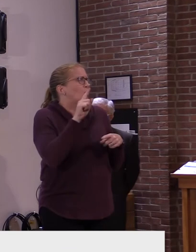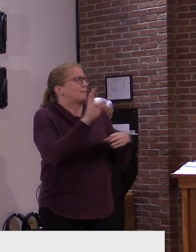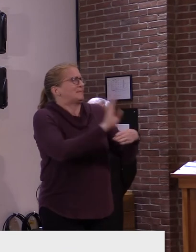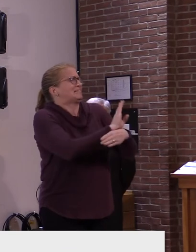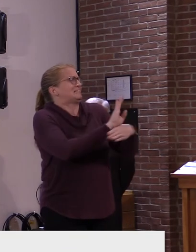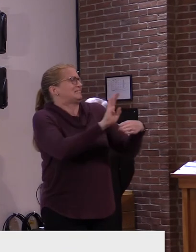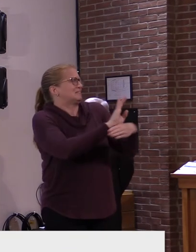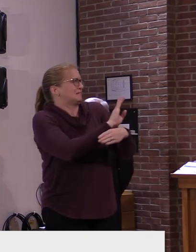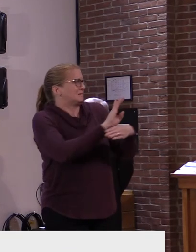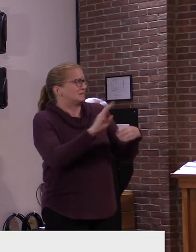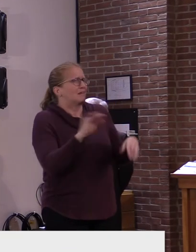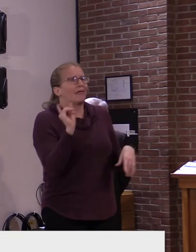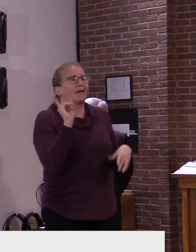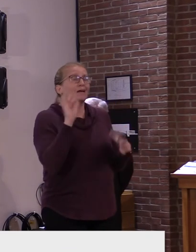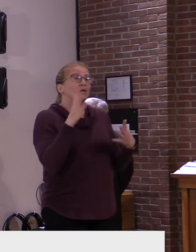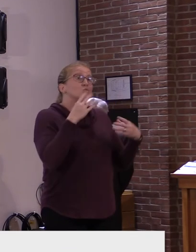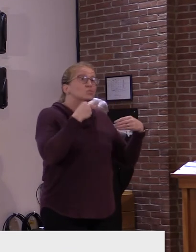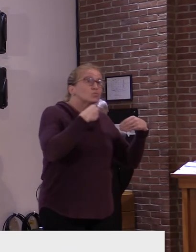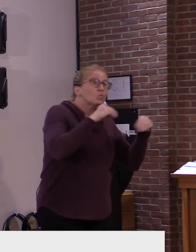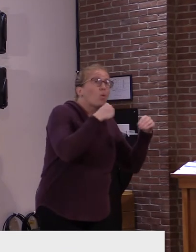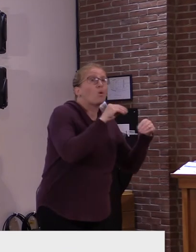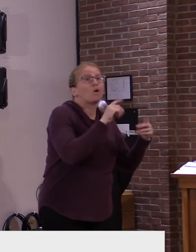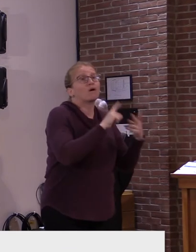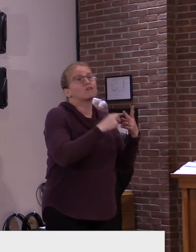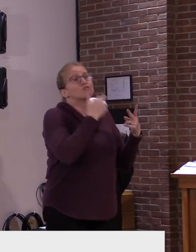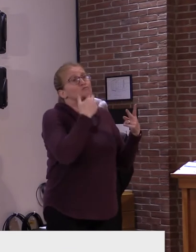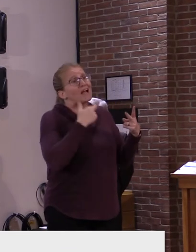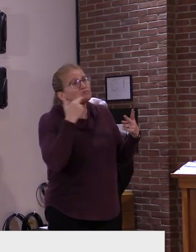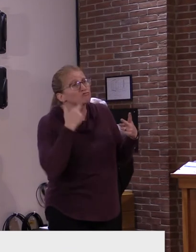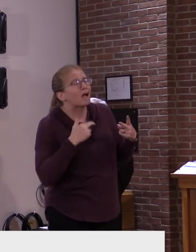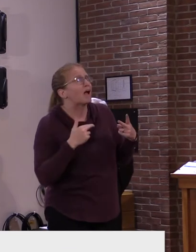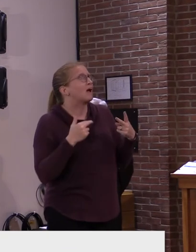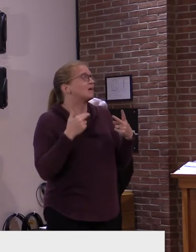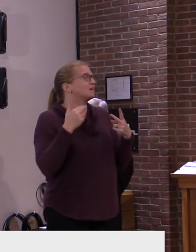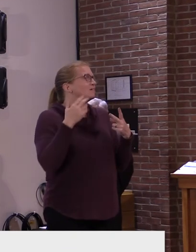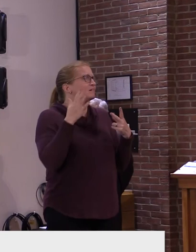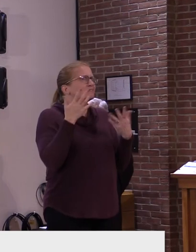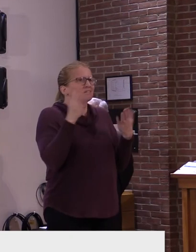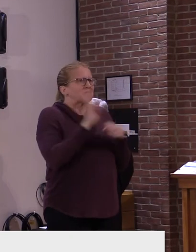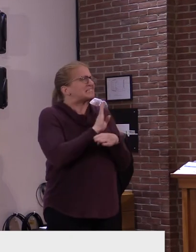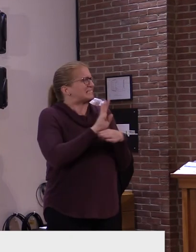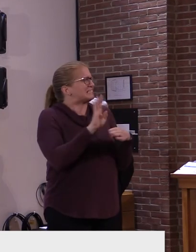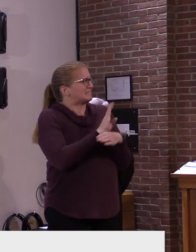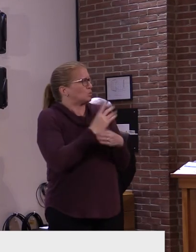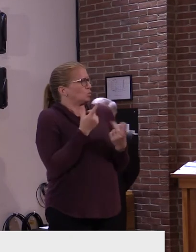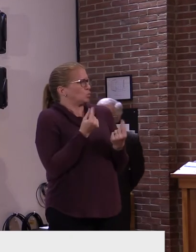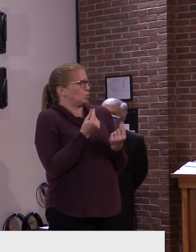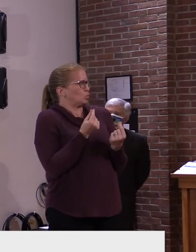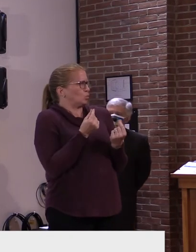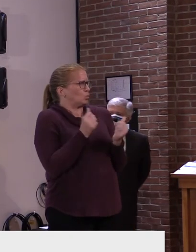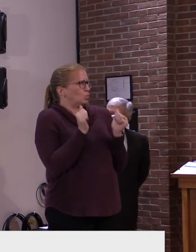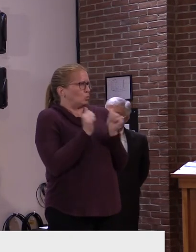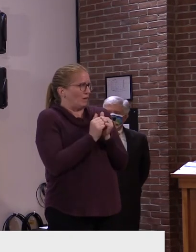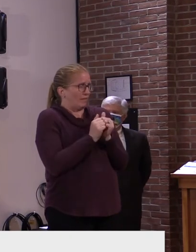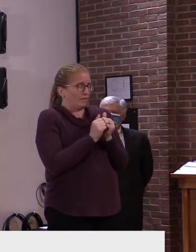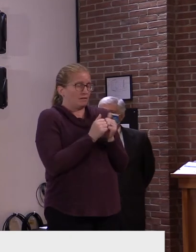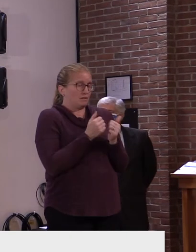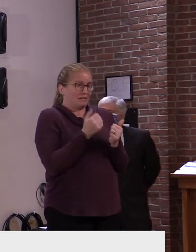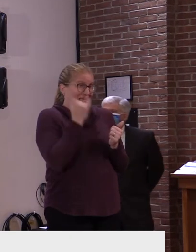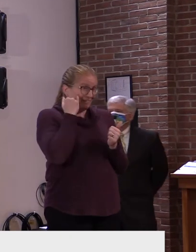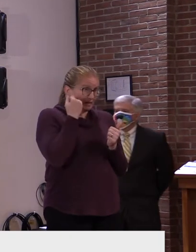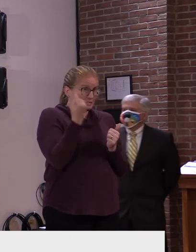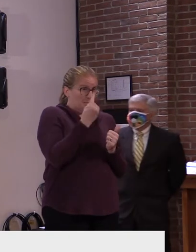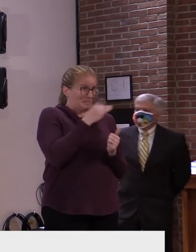stores retail stores restaurants when they encounter a situation where they have a worker who either test